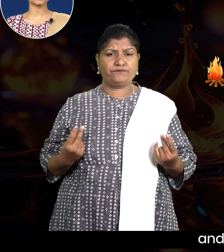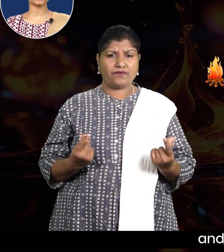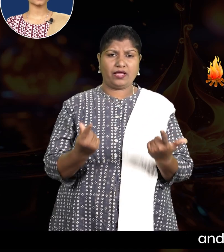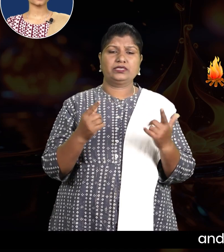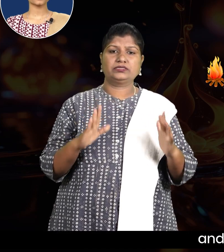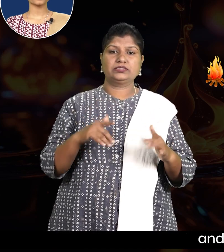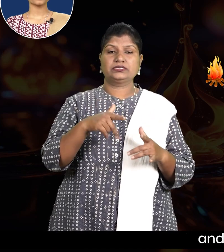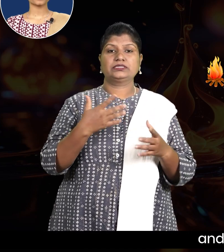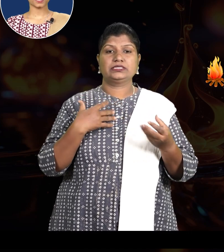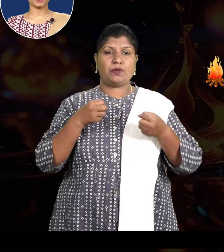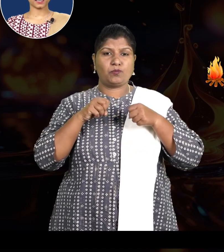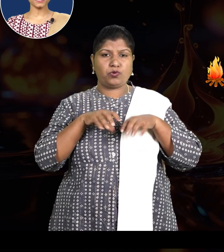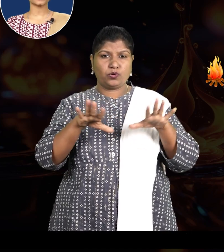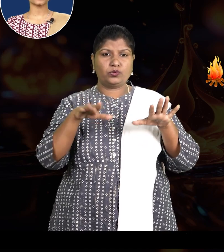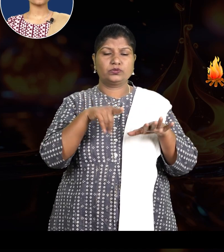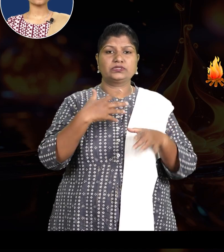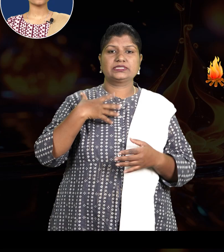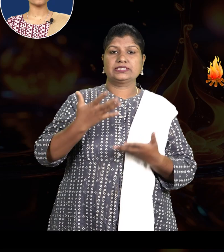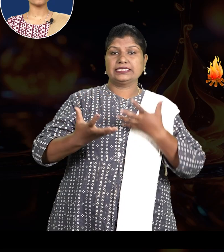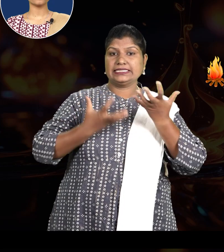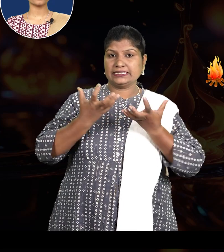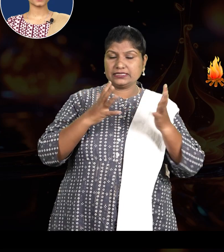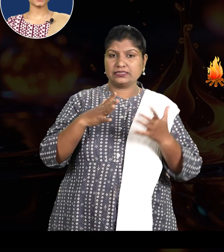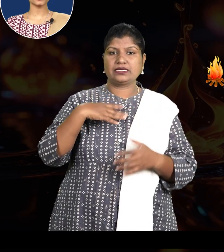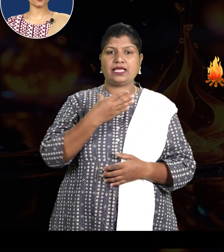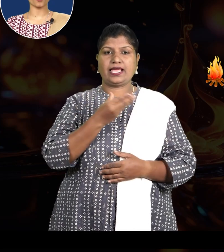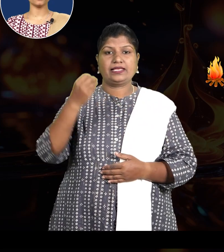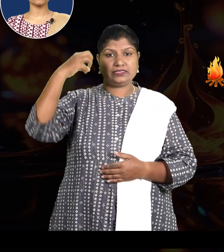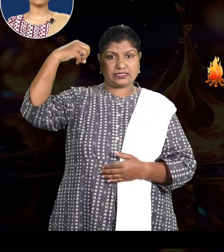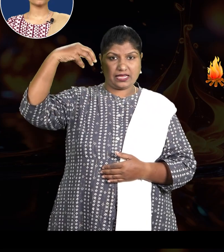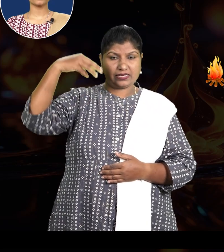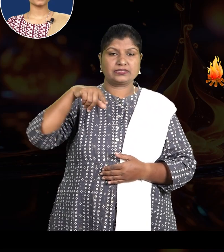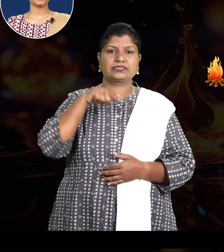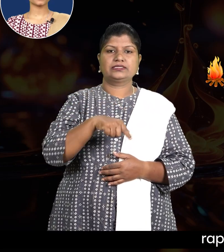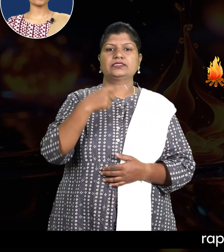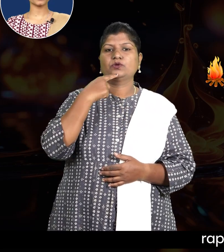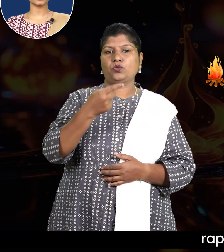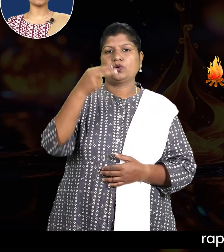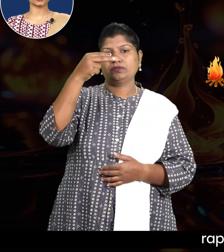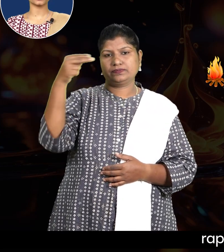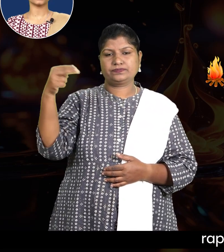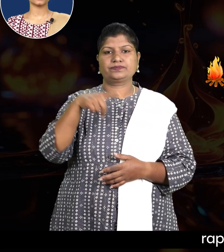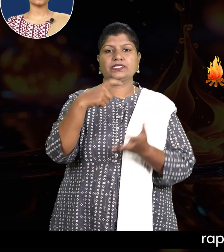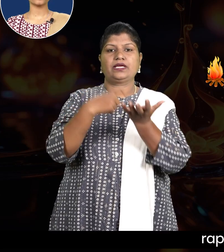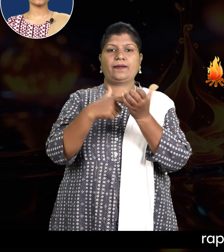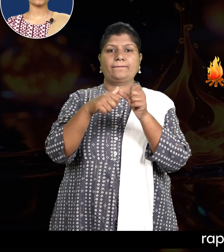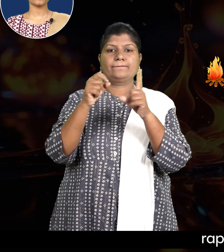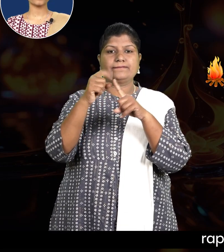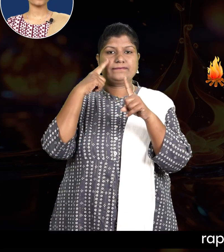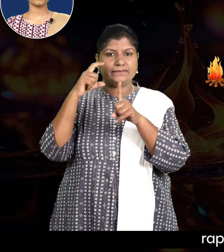heat and light is called rapid combustion.